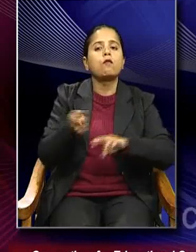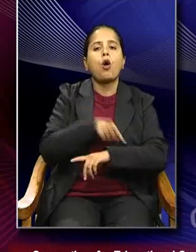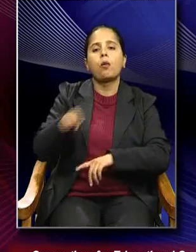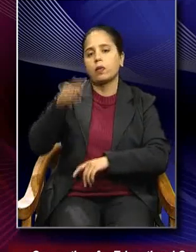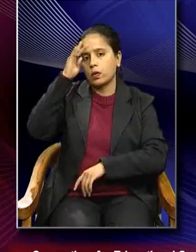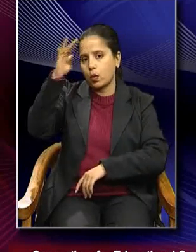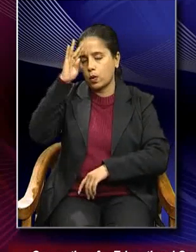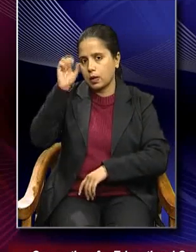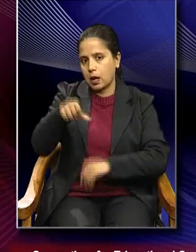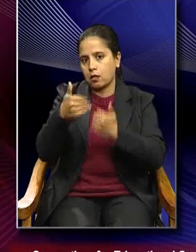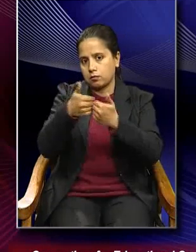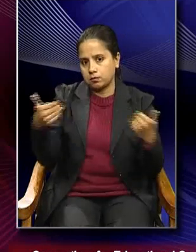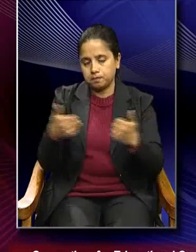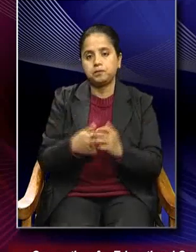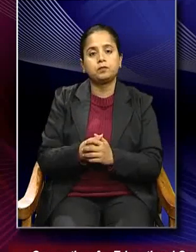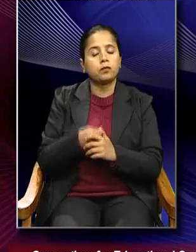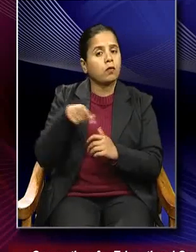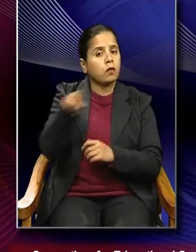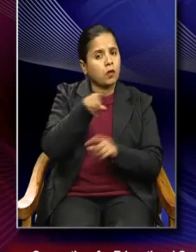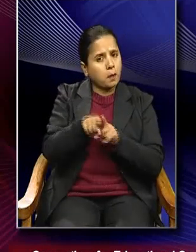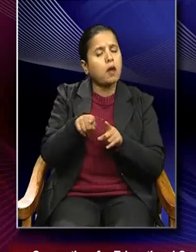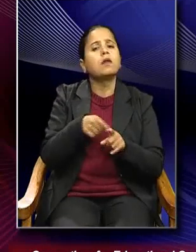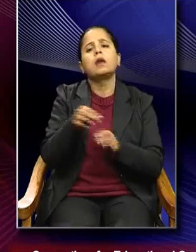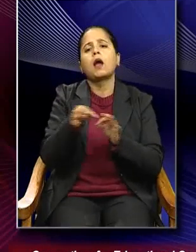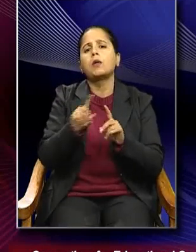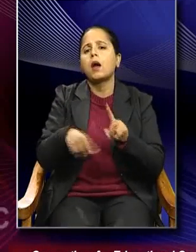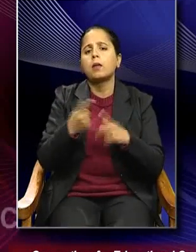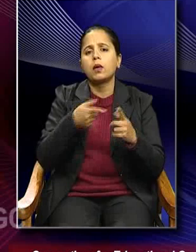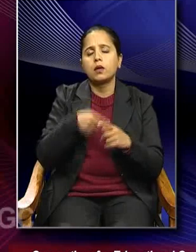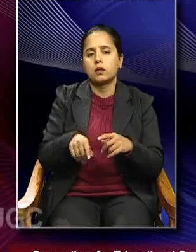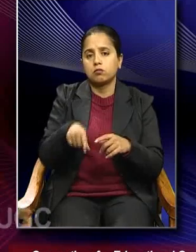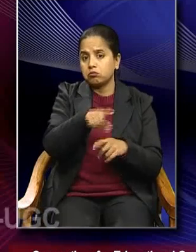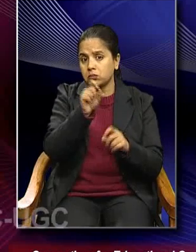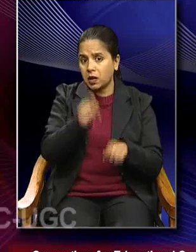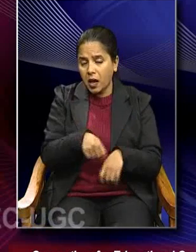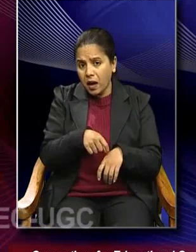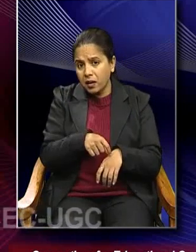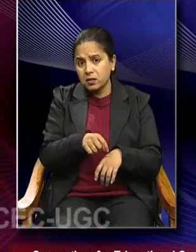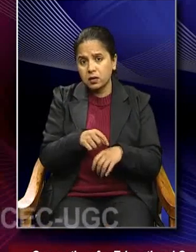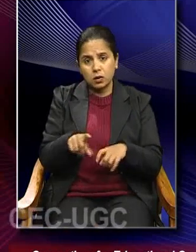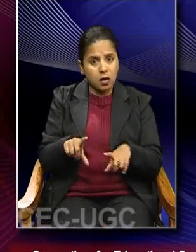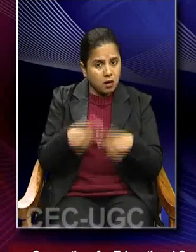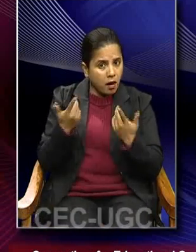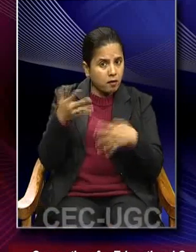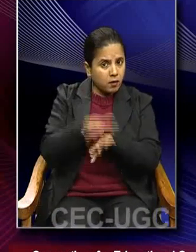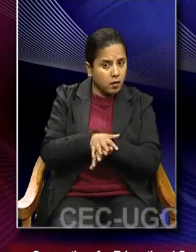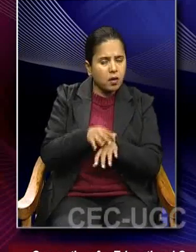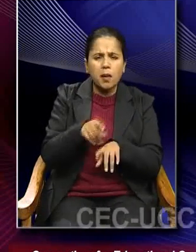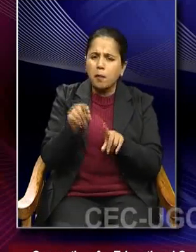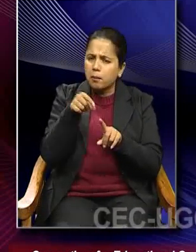theory. He also talks about practicality. Now, what is